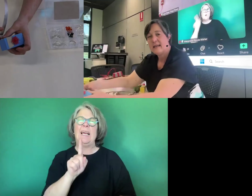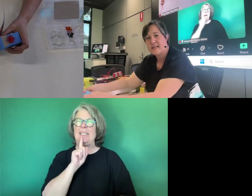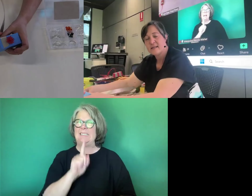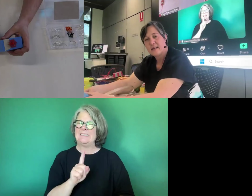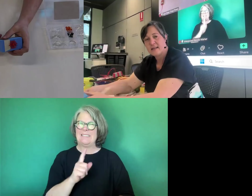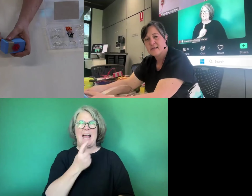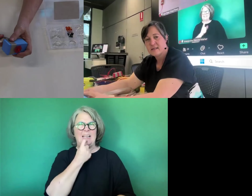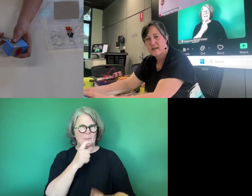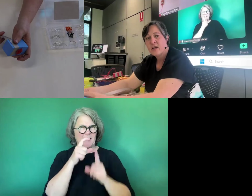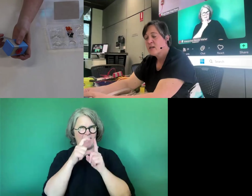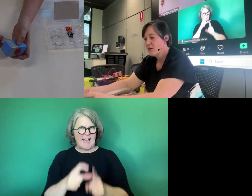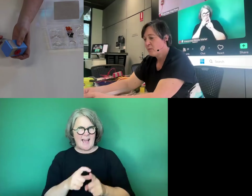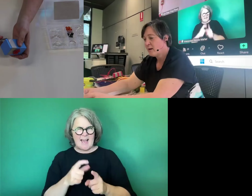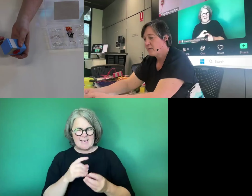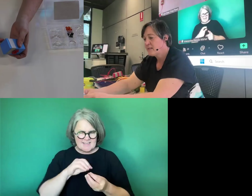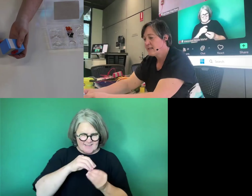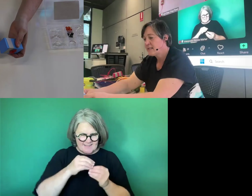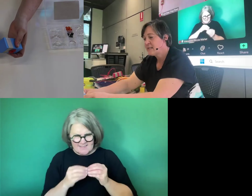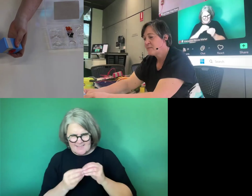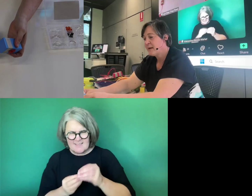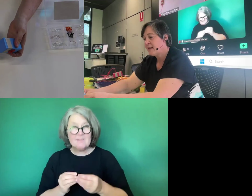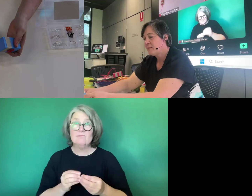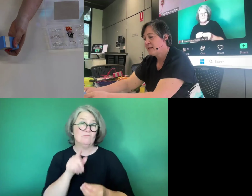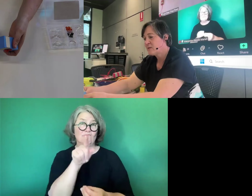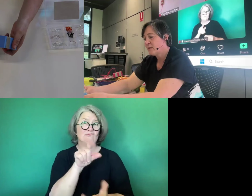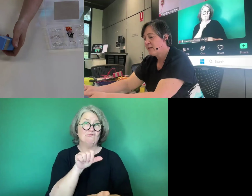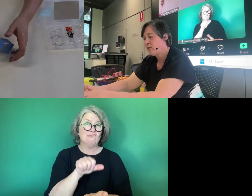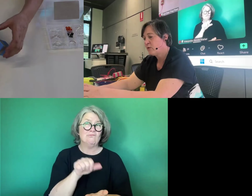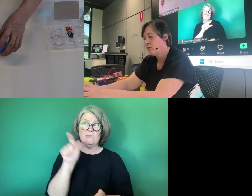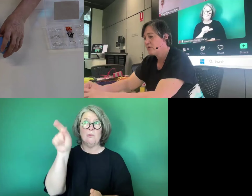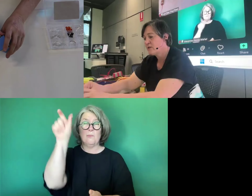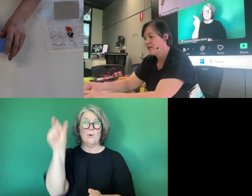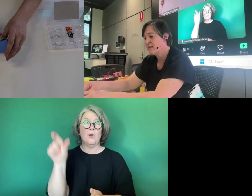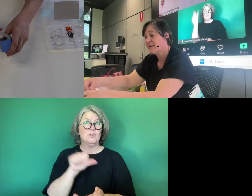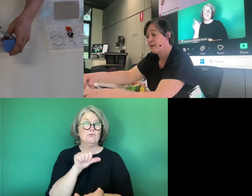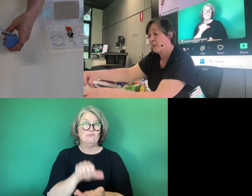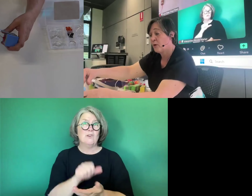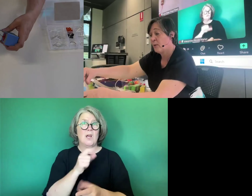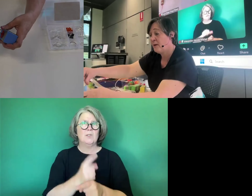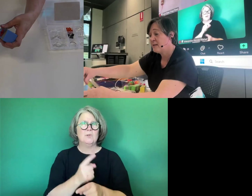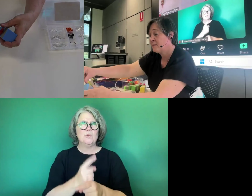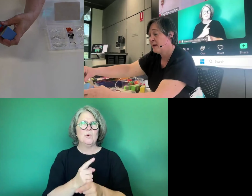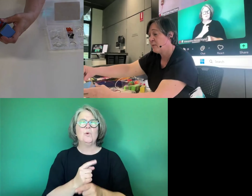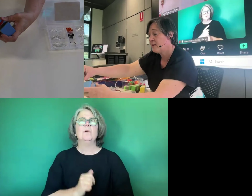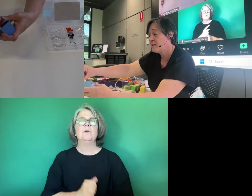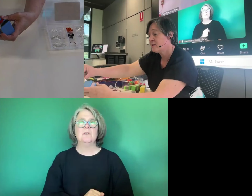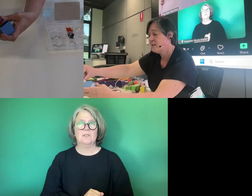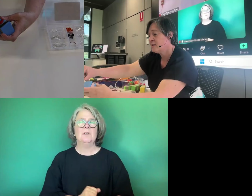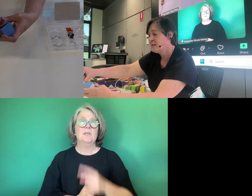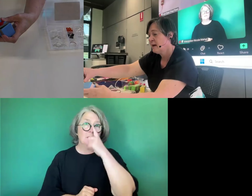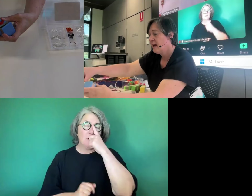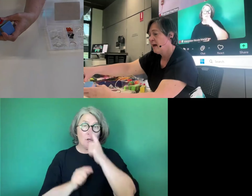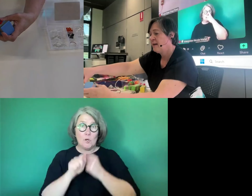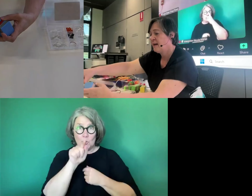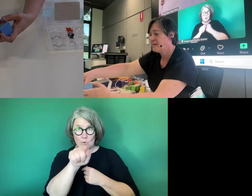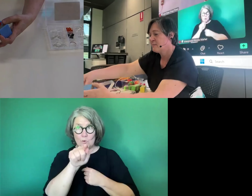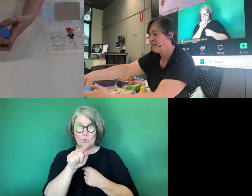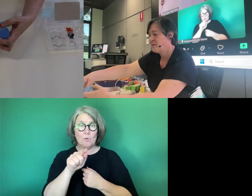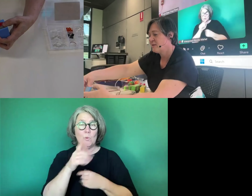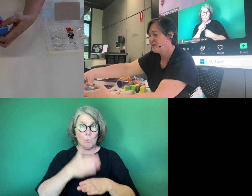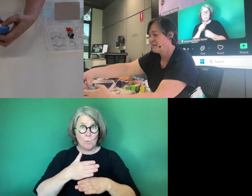fiddly. Yes, it is. So what I would suggest is make the bits with your students that are appropriate to make with your students